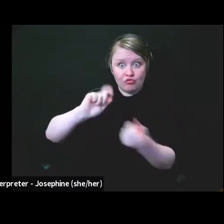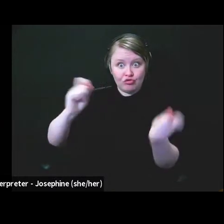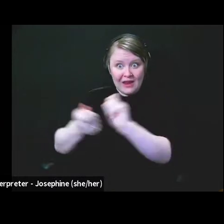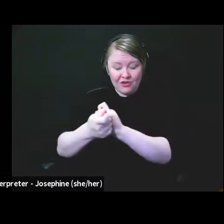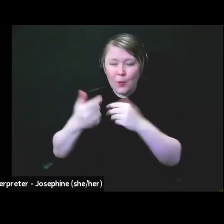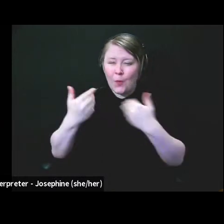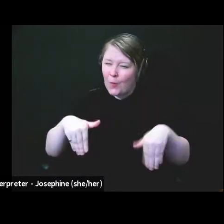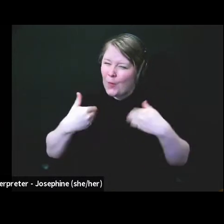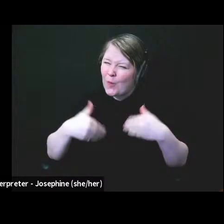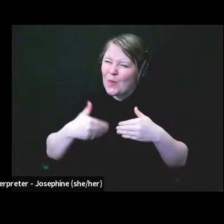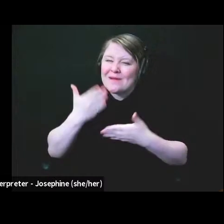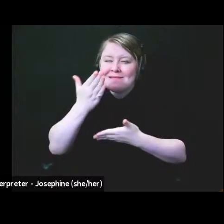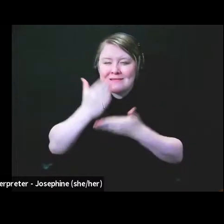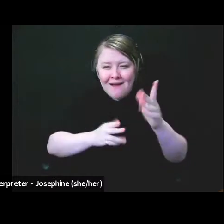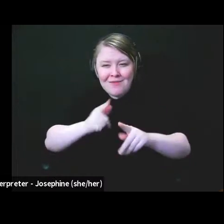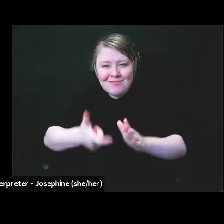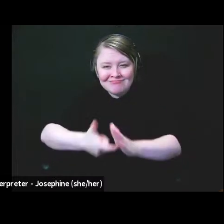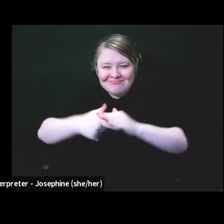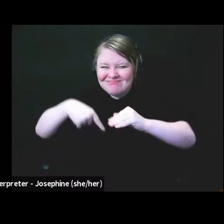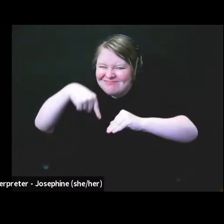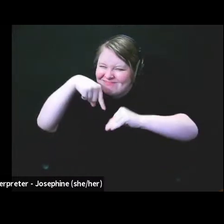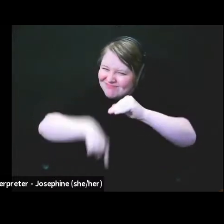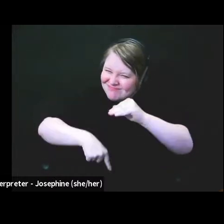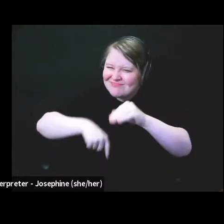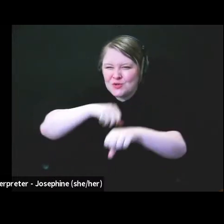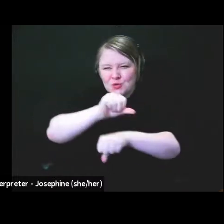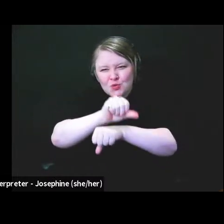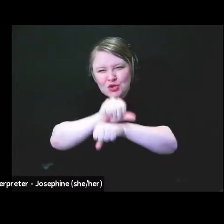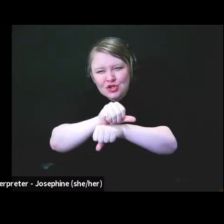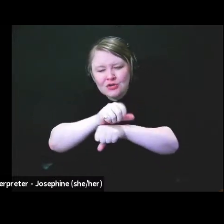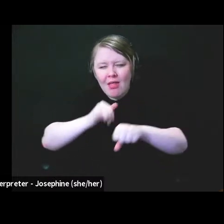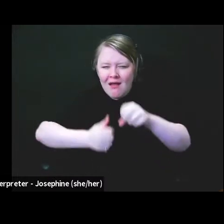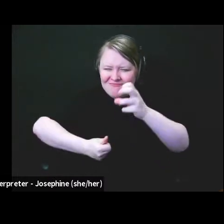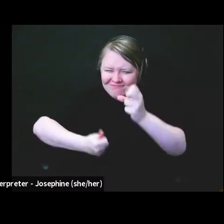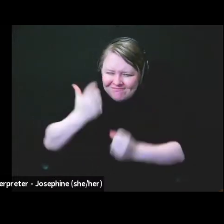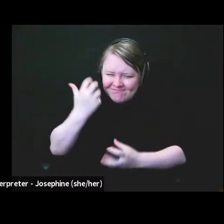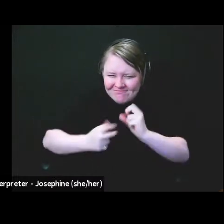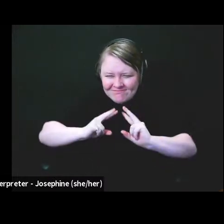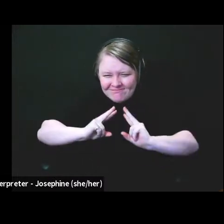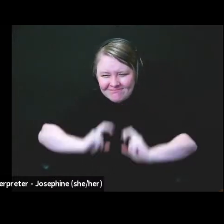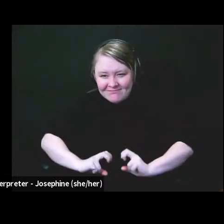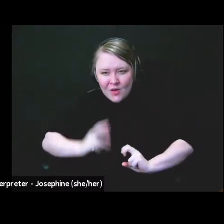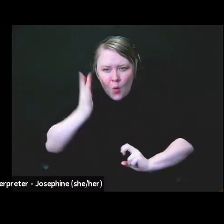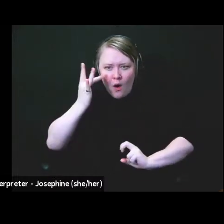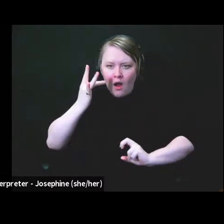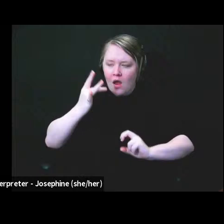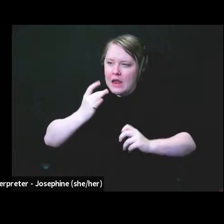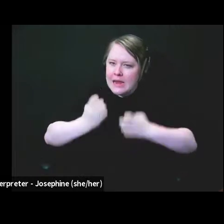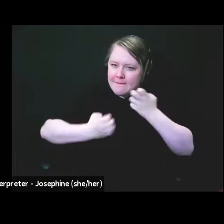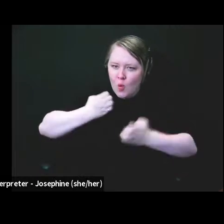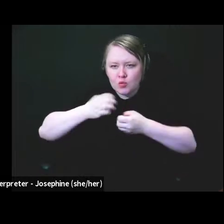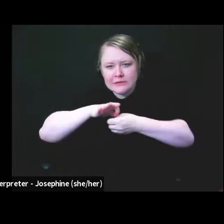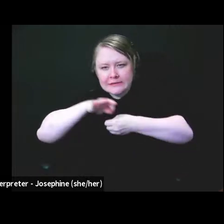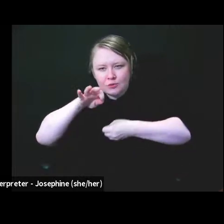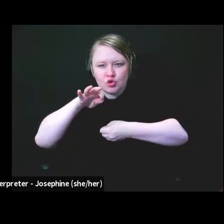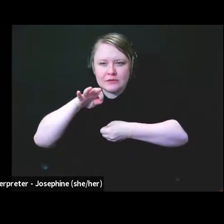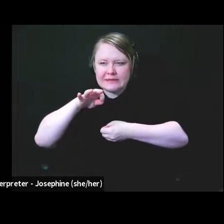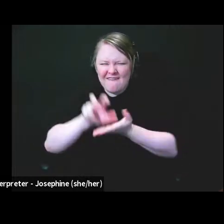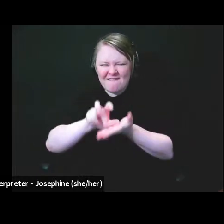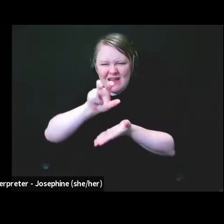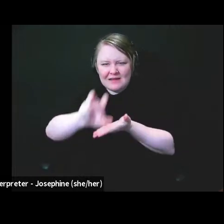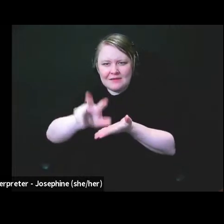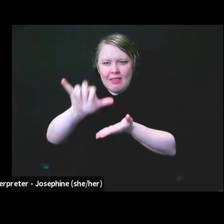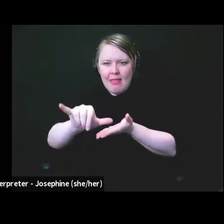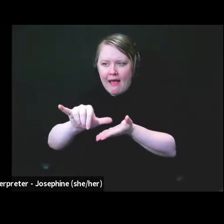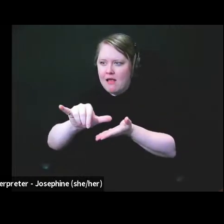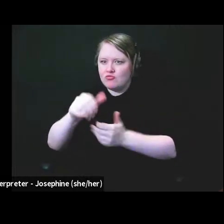work that we have to grapple with is why people are emotionally and spiritually invested in structural violence and